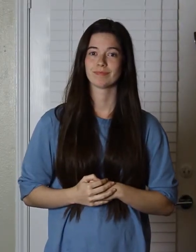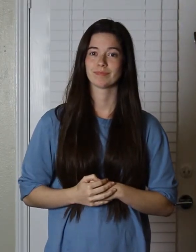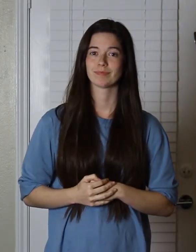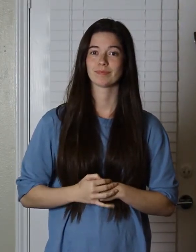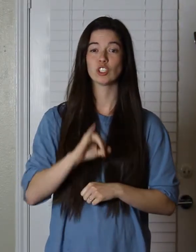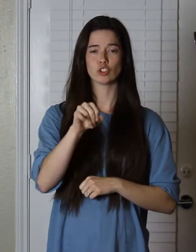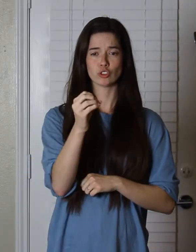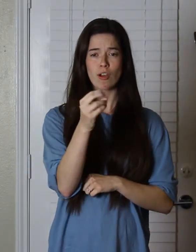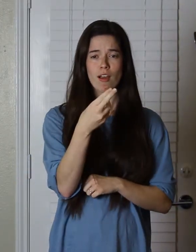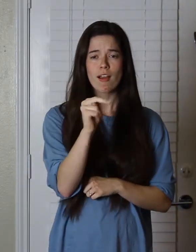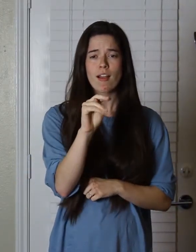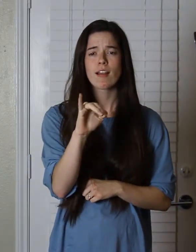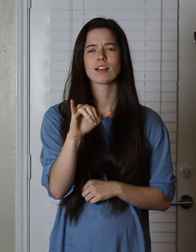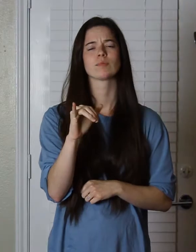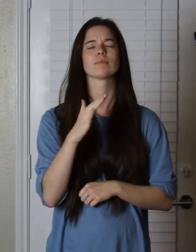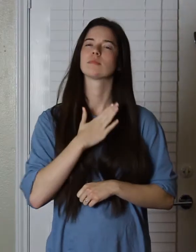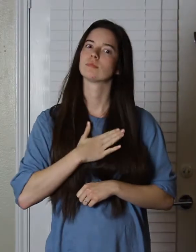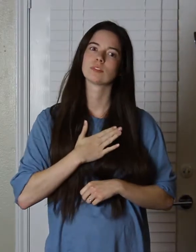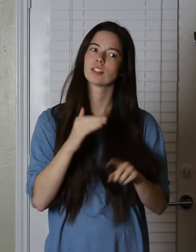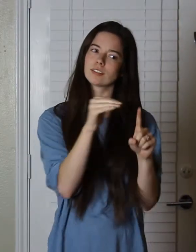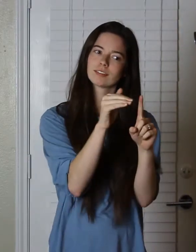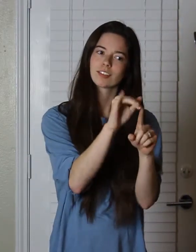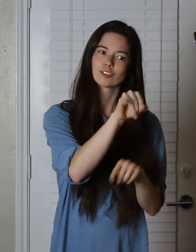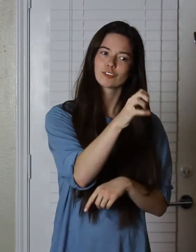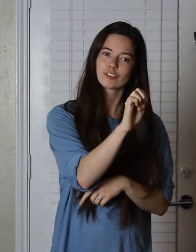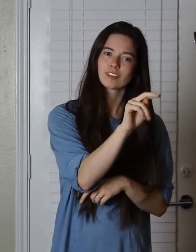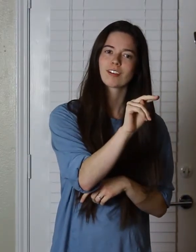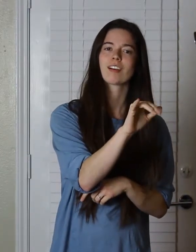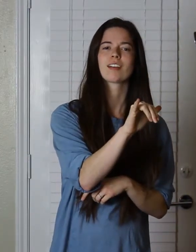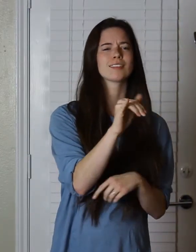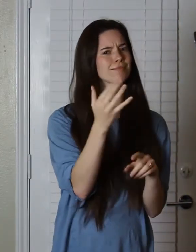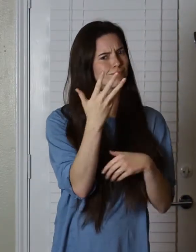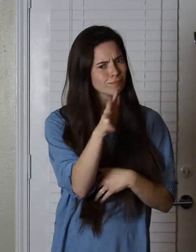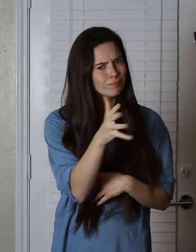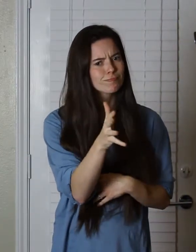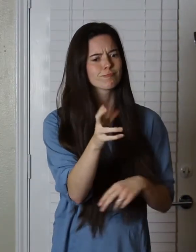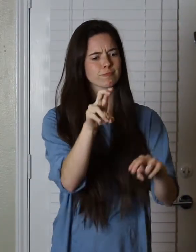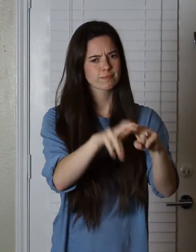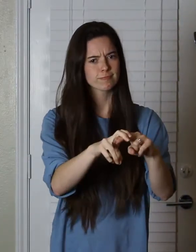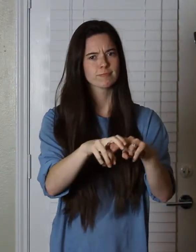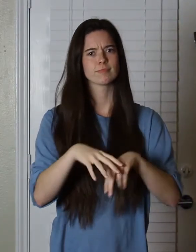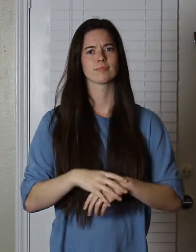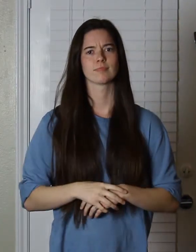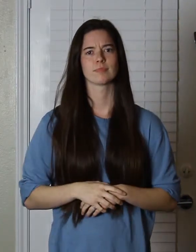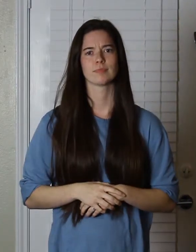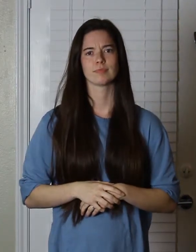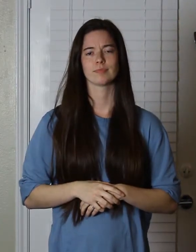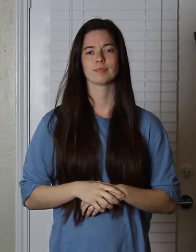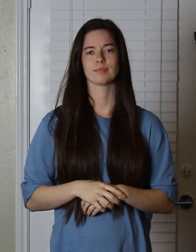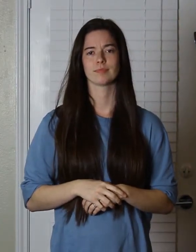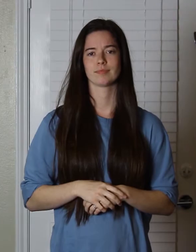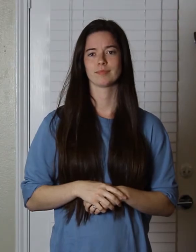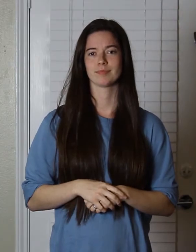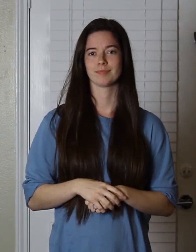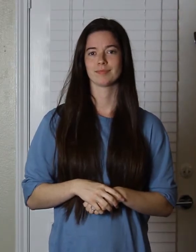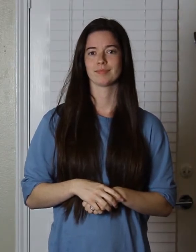down. Consider that your only warning today. Next time, we go straight to the office and see Mr. Parker